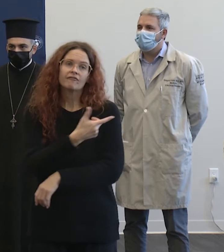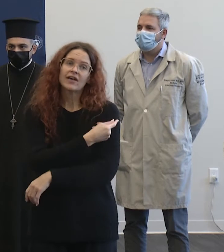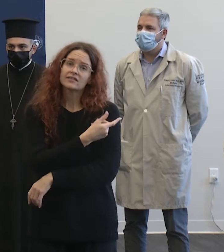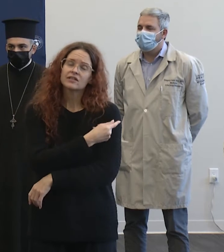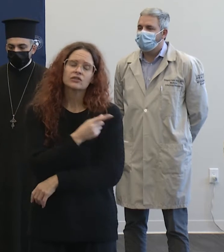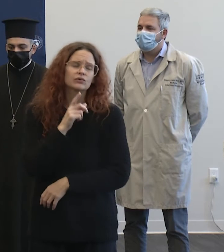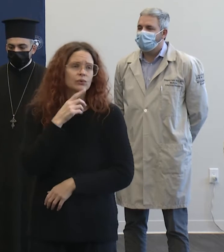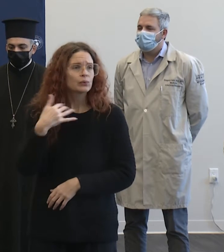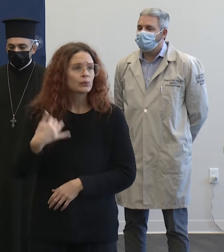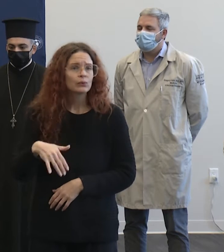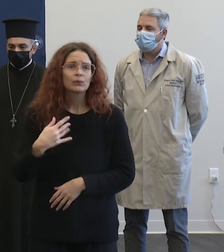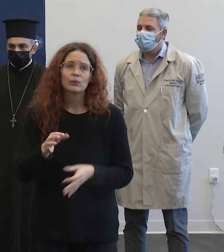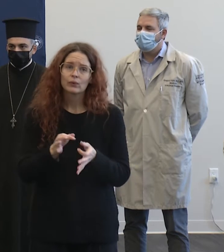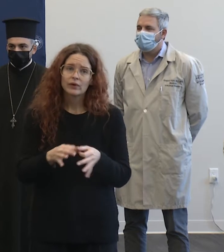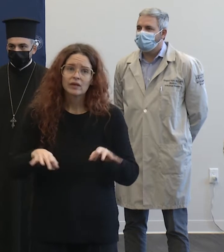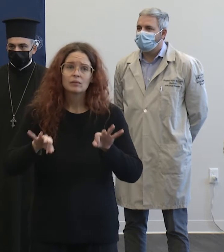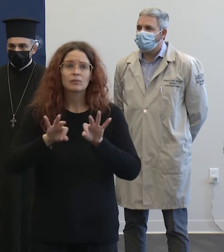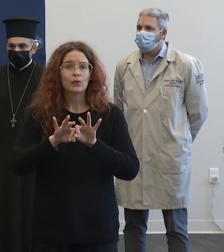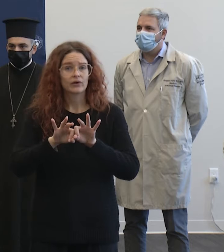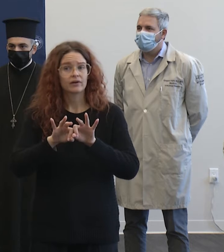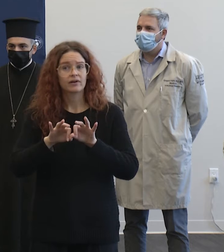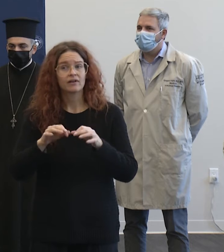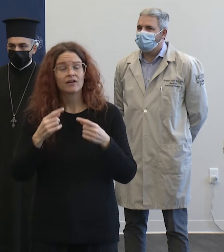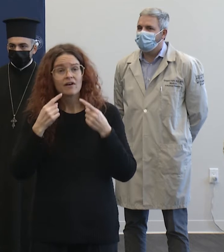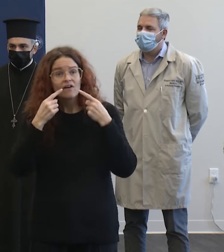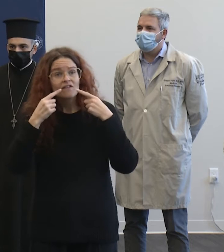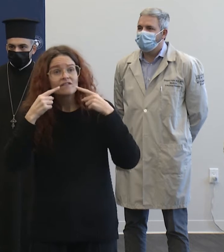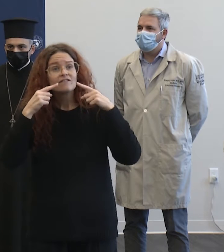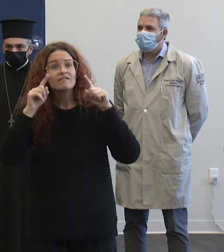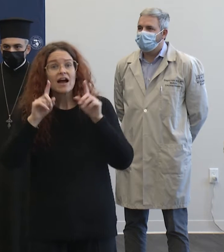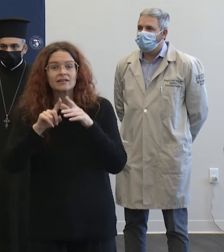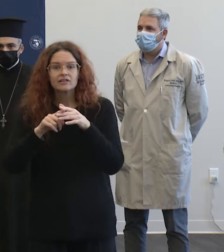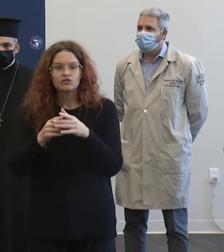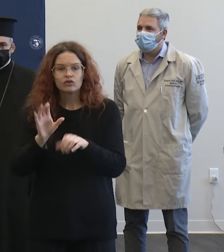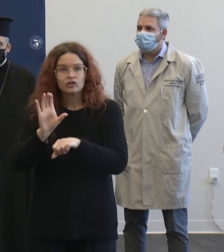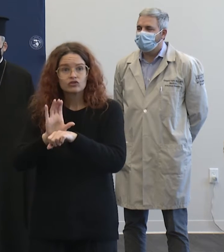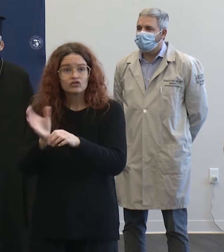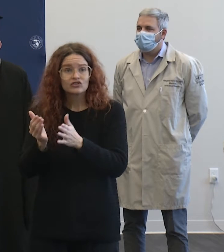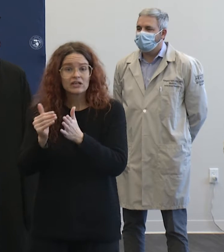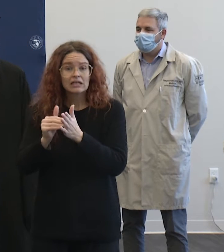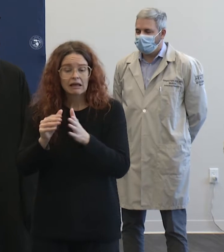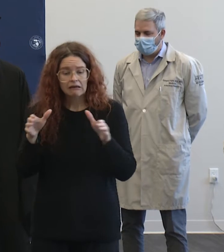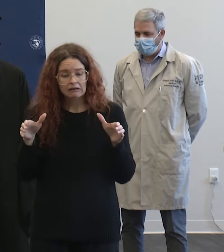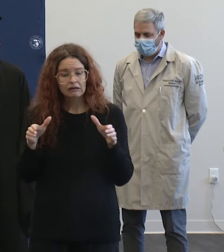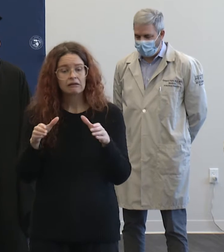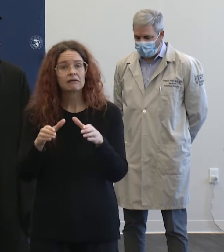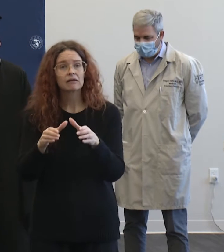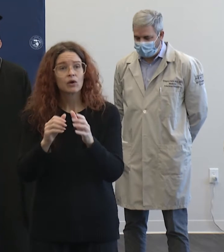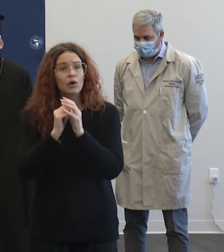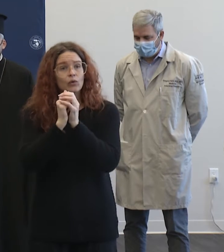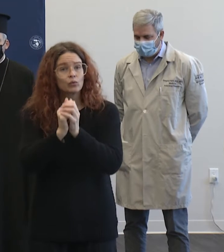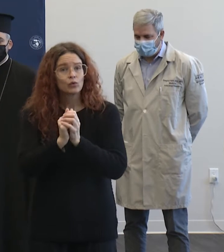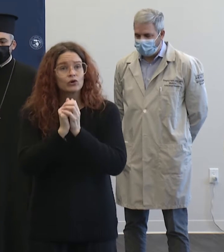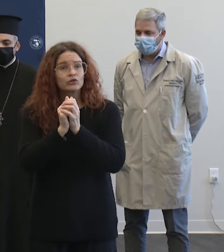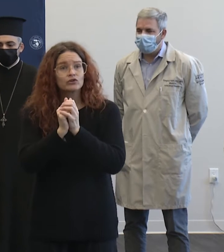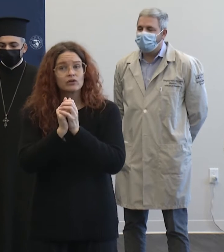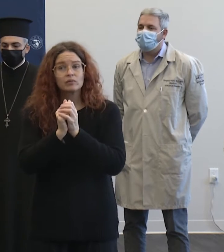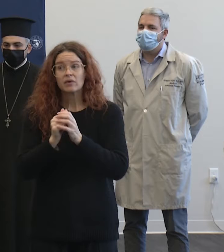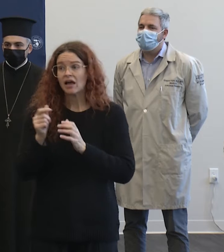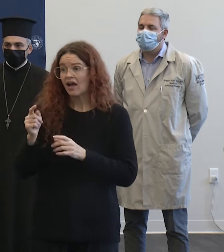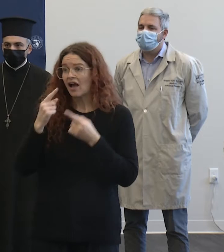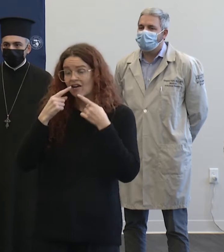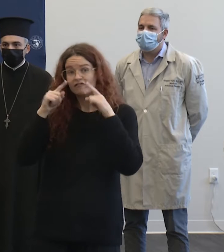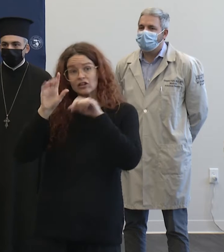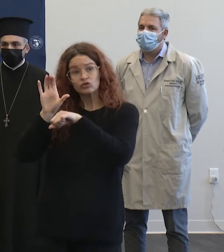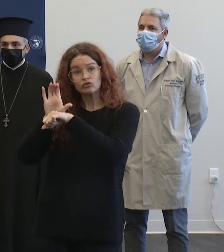important. As we are finally getting back to having some church being able to come, what we've done at the